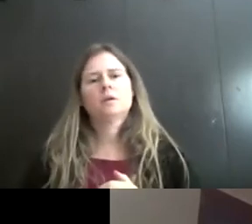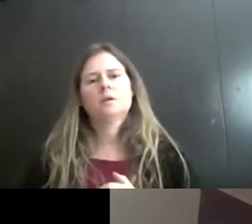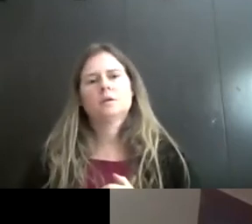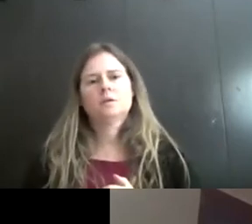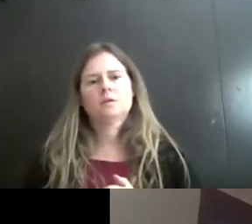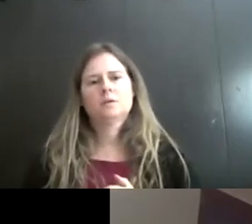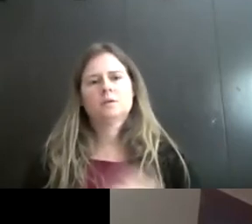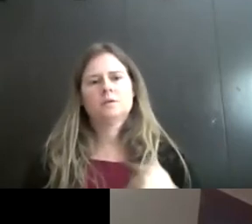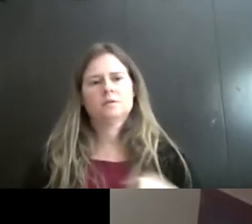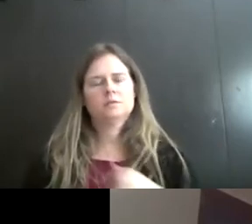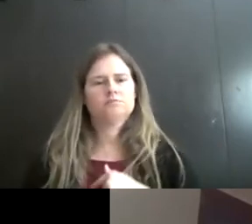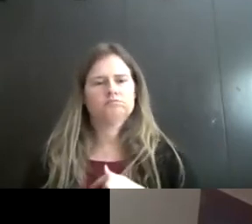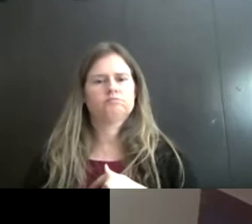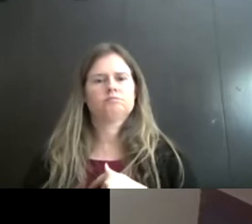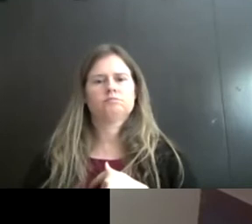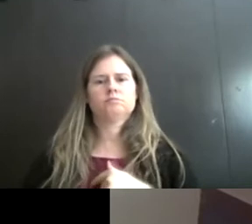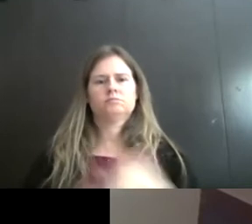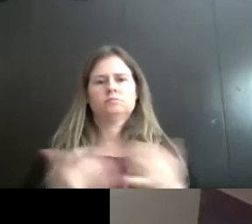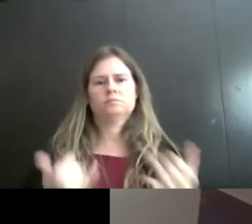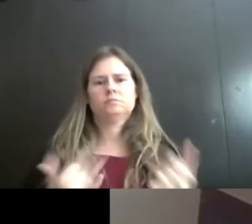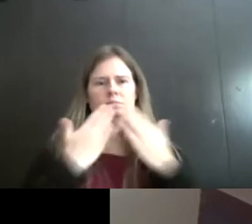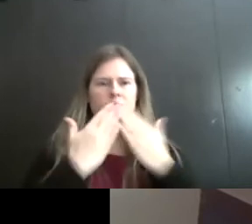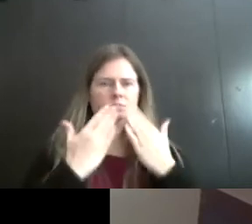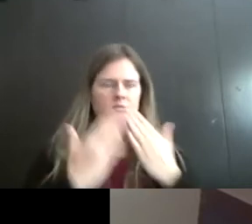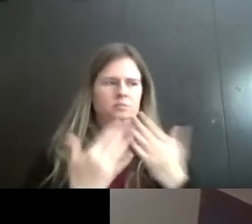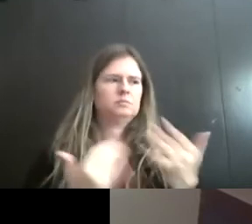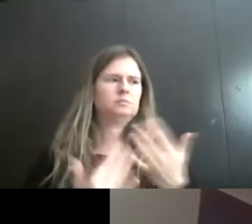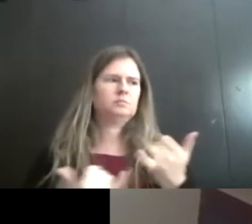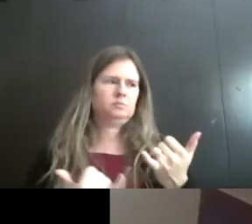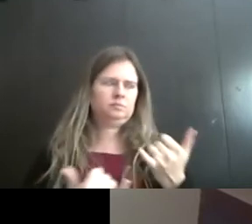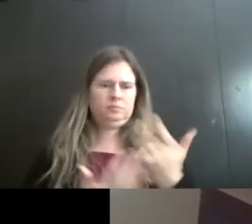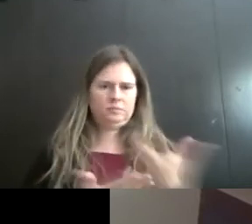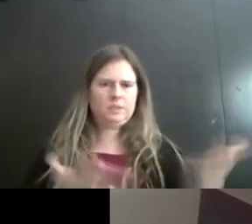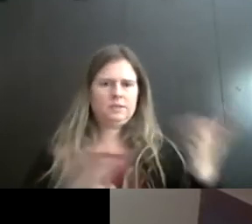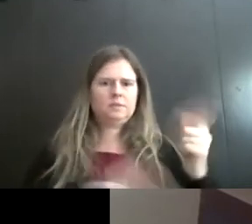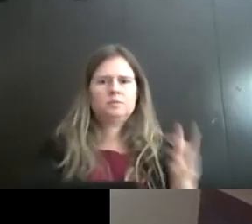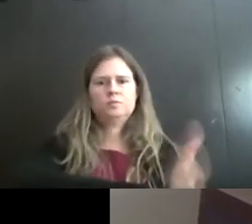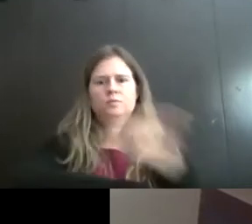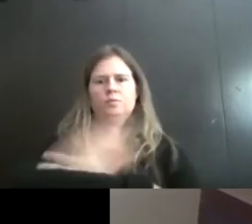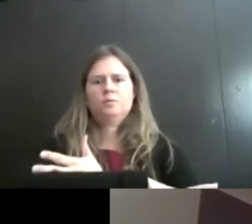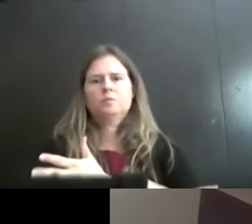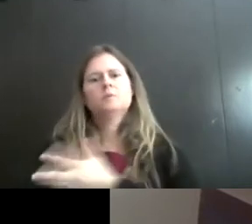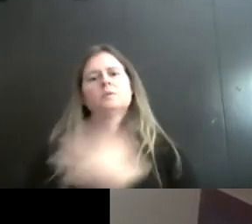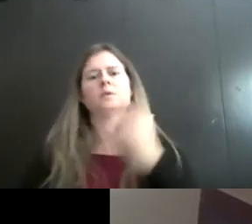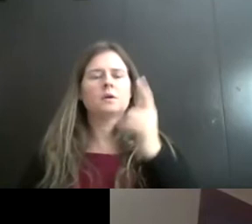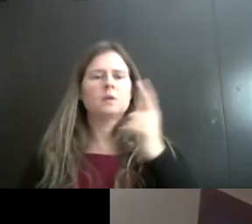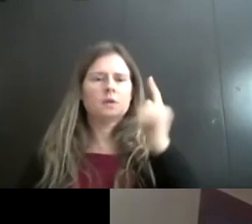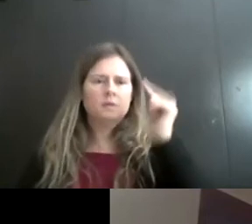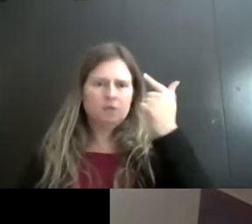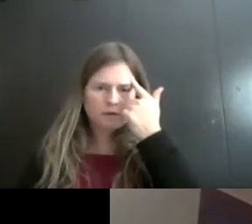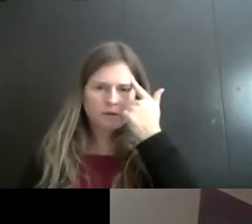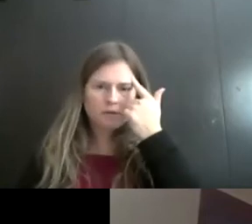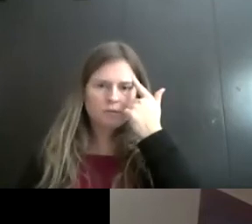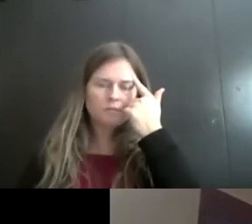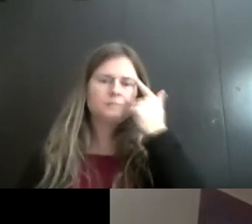thankful for, that it's gotten much better, and government and city, county, state,